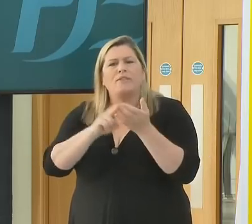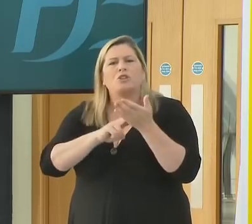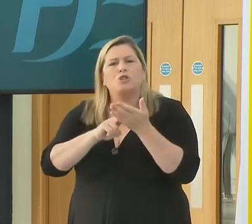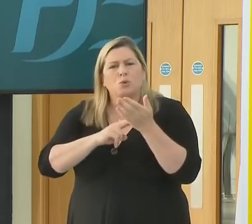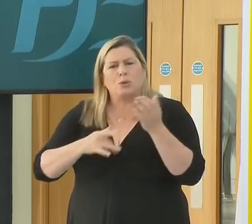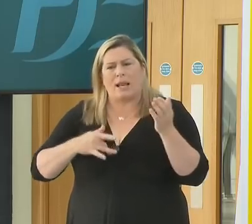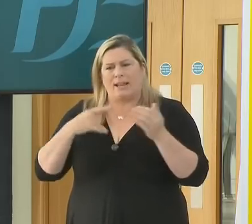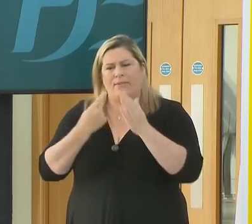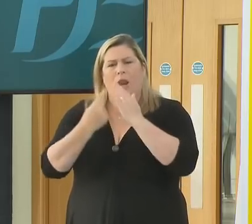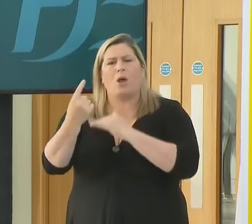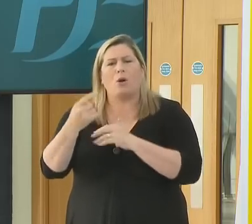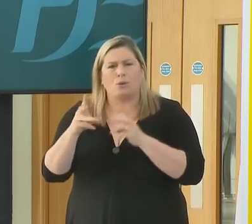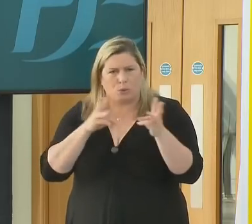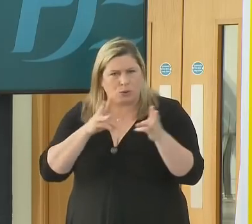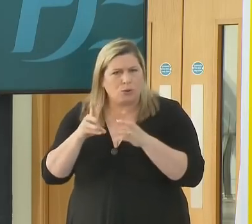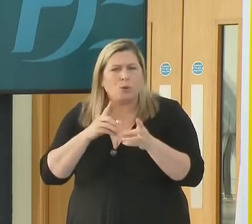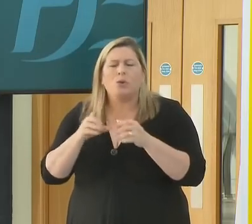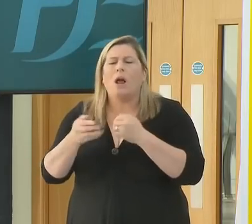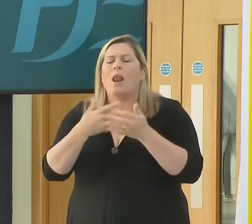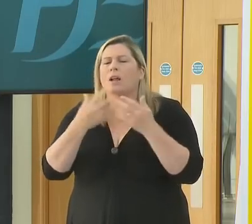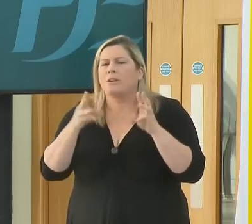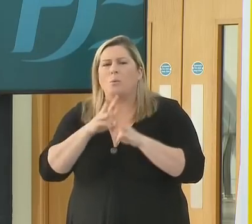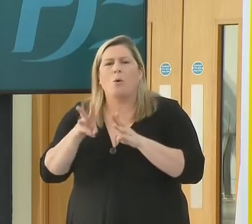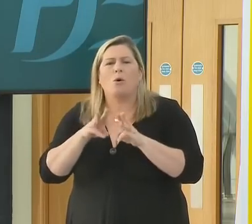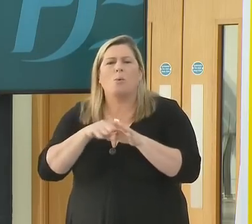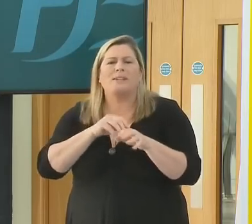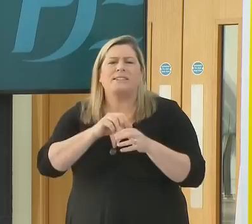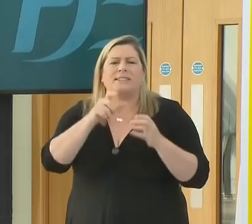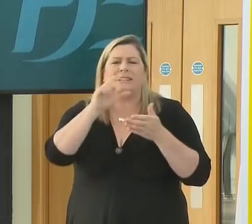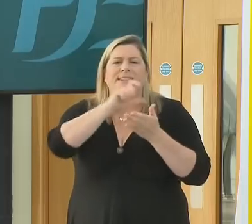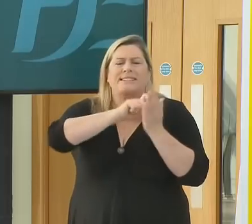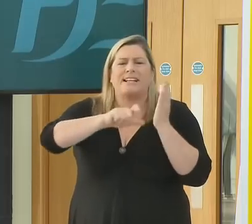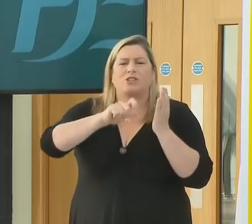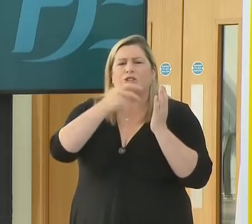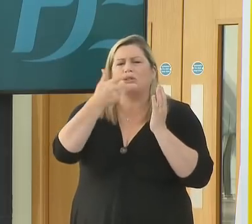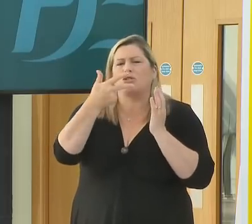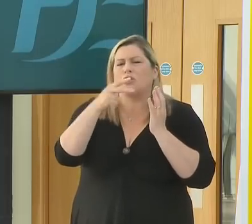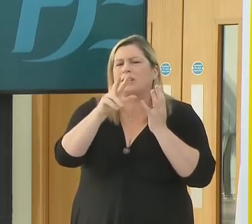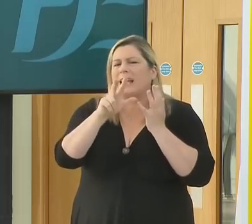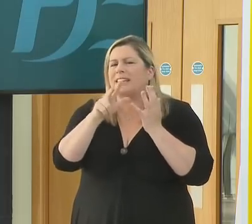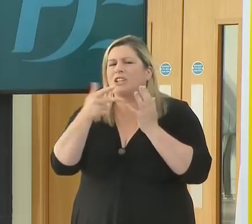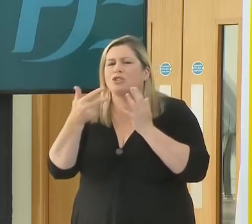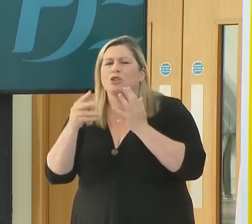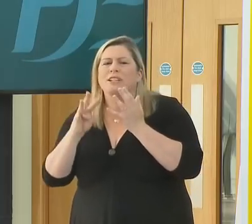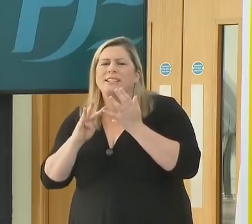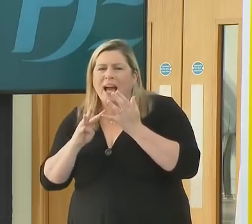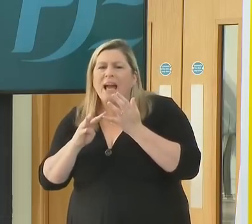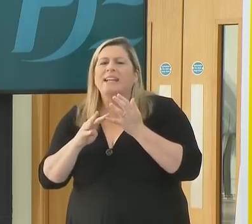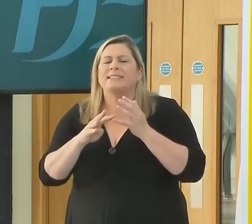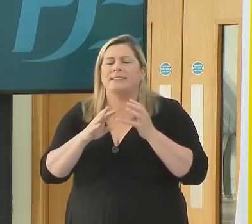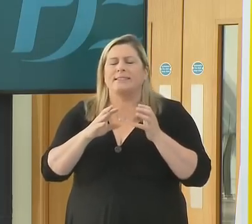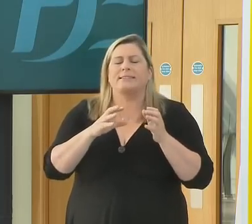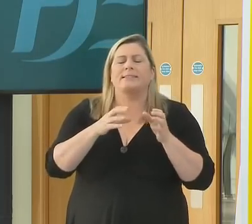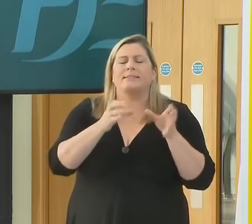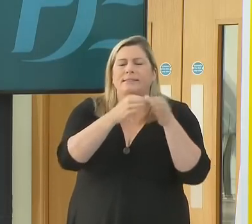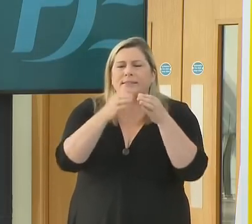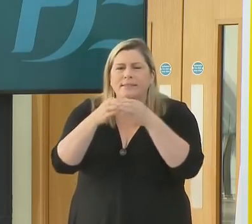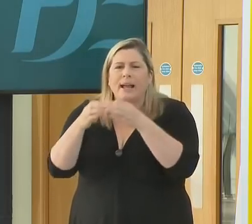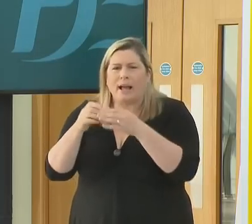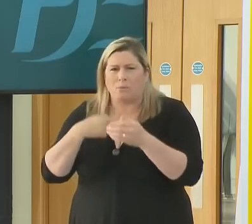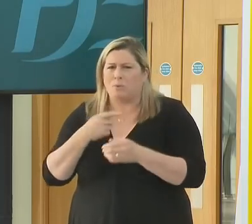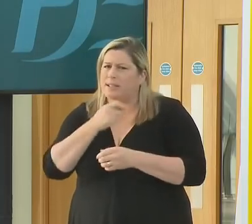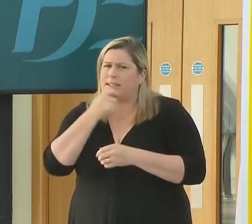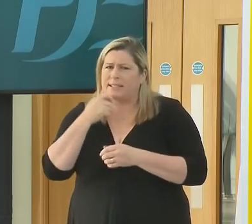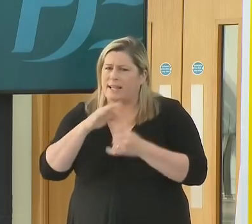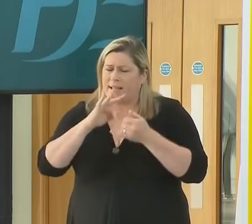been doing a lot of work with Section 38 and Section 39 agencies to support people who are vulnerable in our communities. And we referenced many weeks ago now